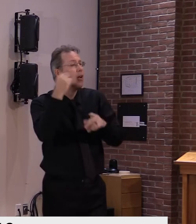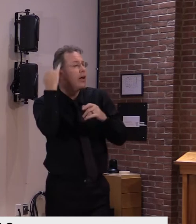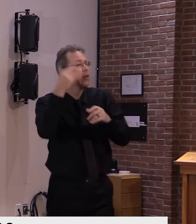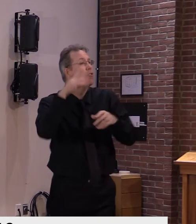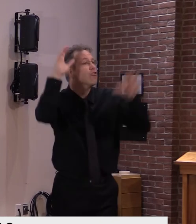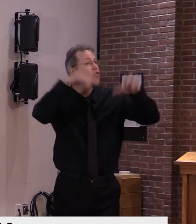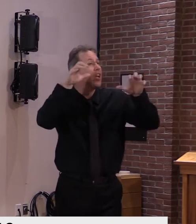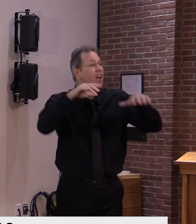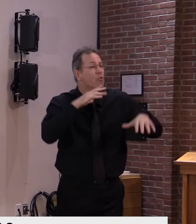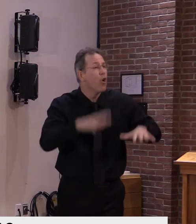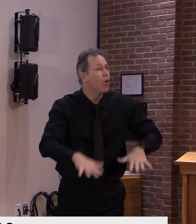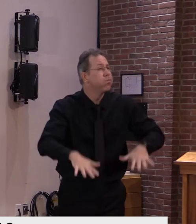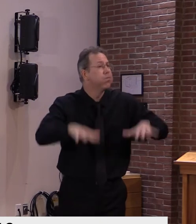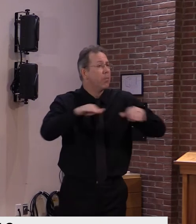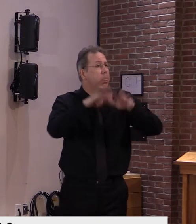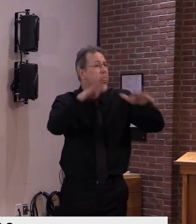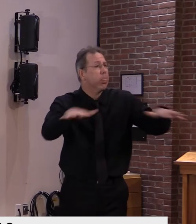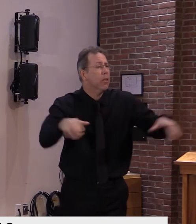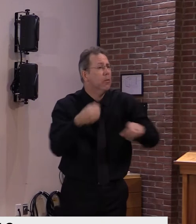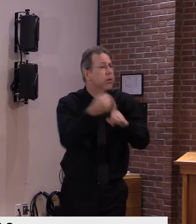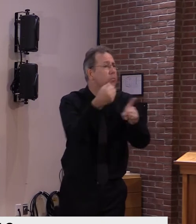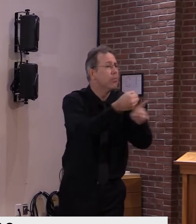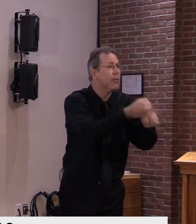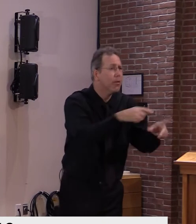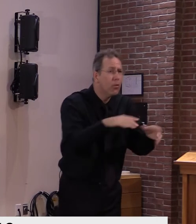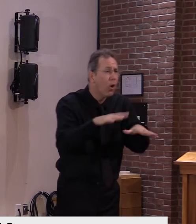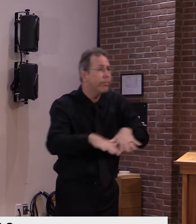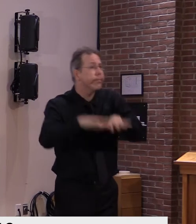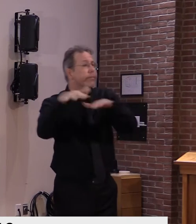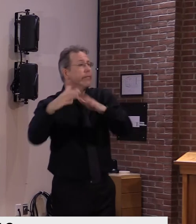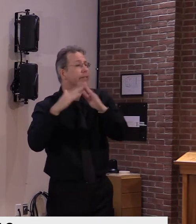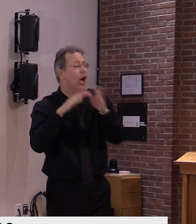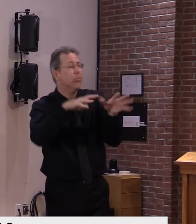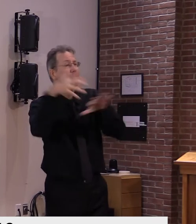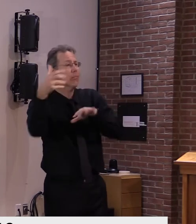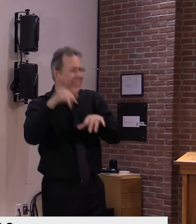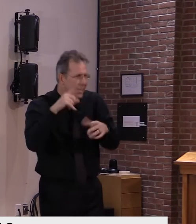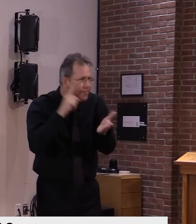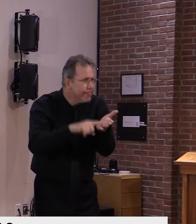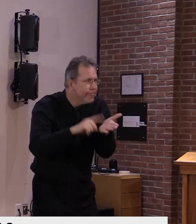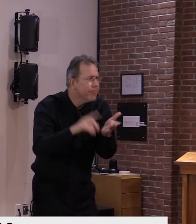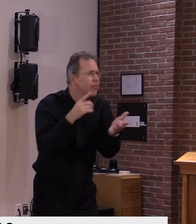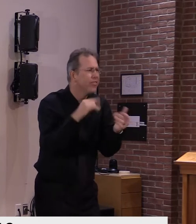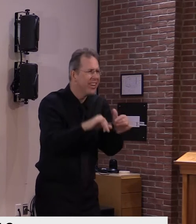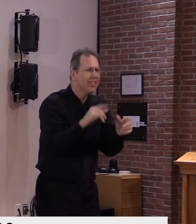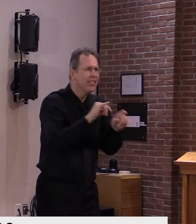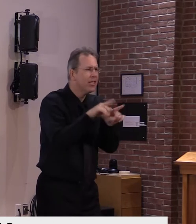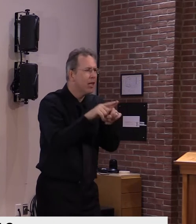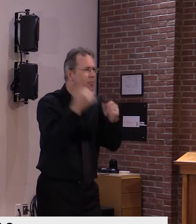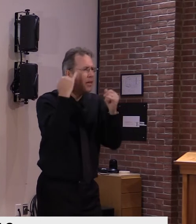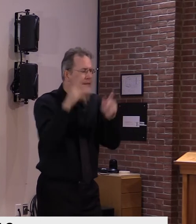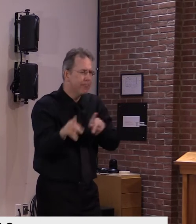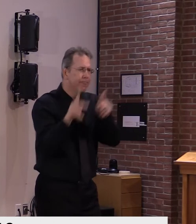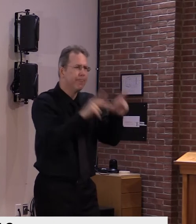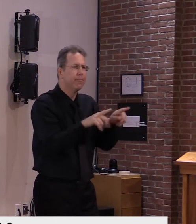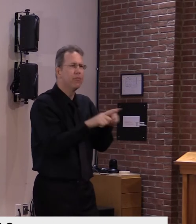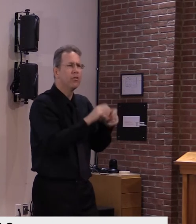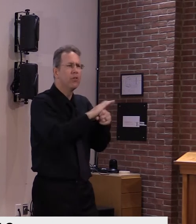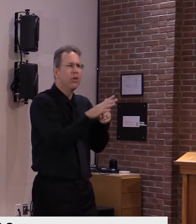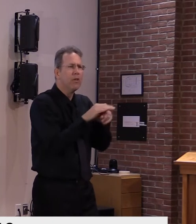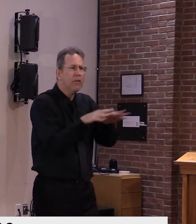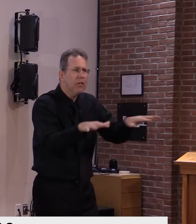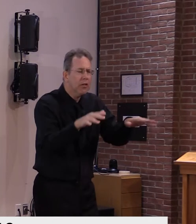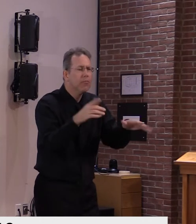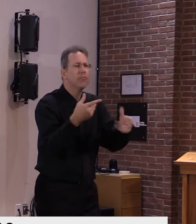learned from that and did things differently so we didn't end up in the same situation if they had another when and if there is